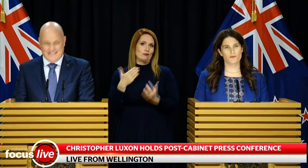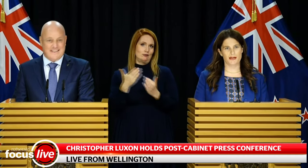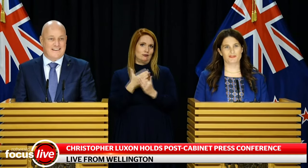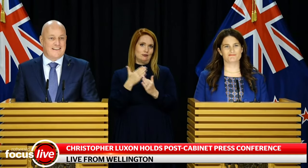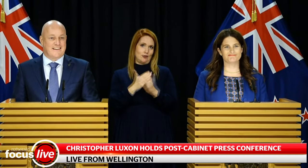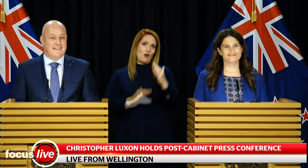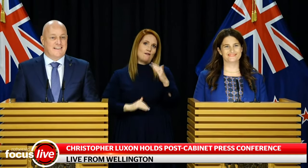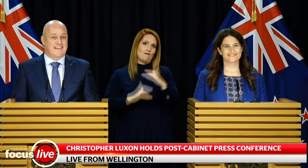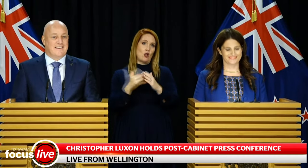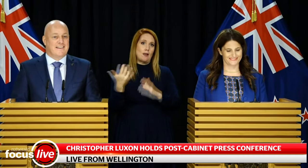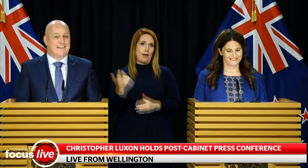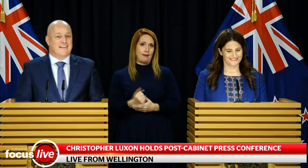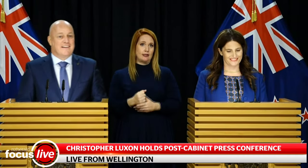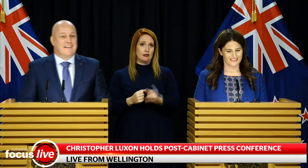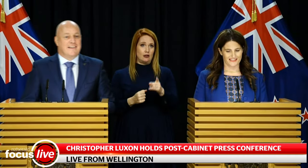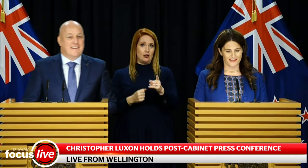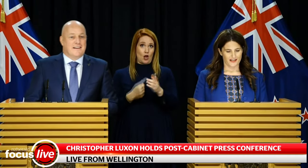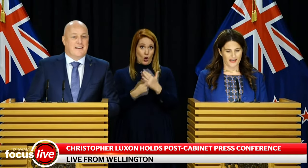to the full payment.